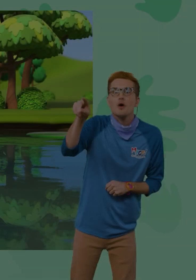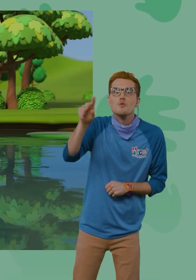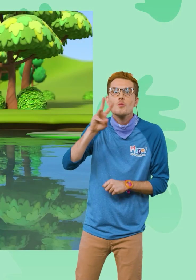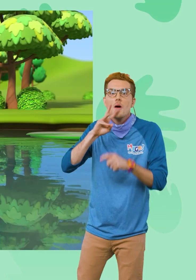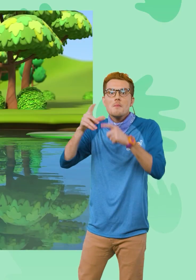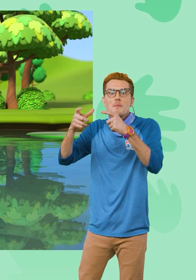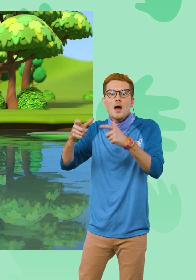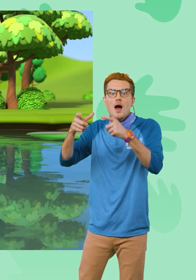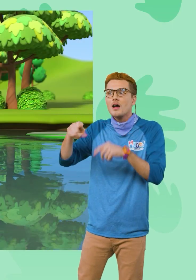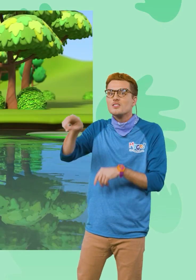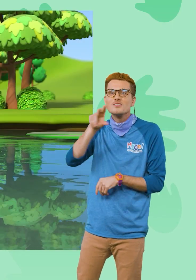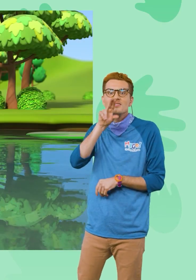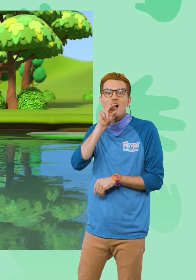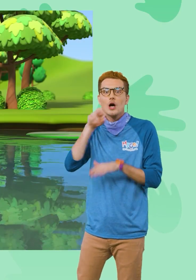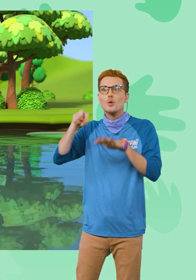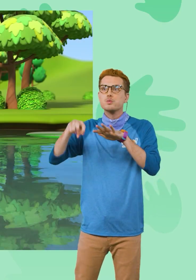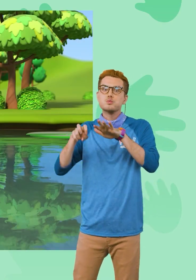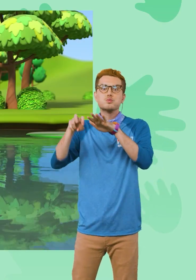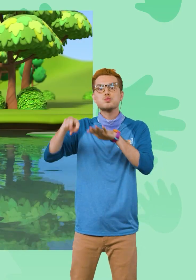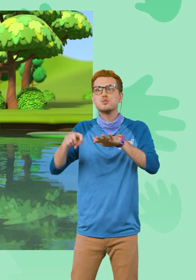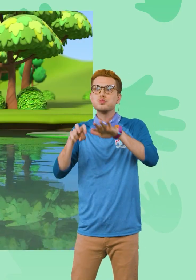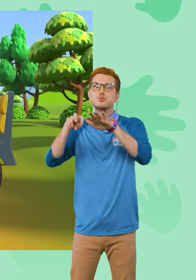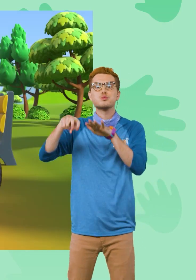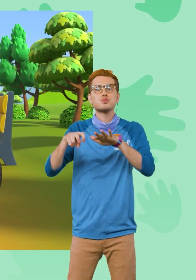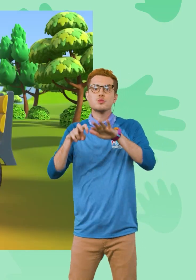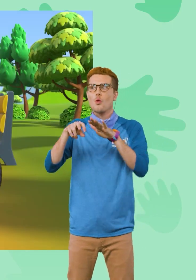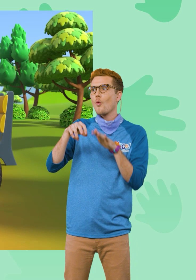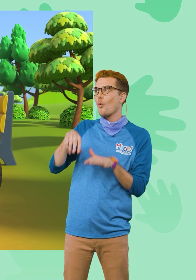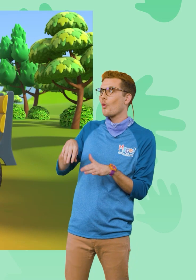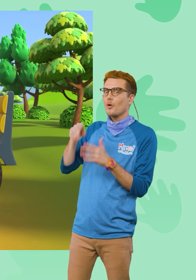at those ducks floating in that pond.